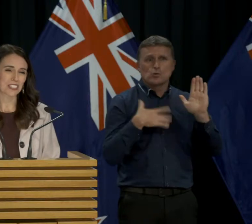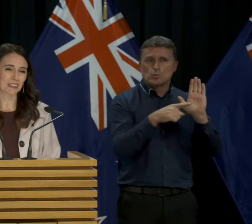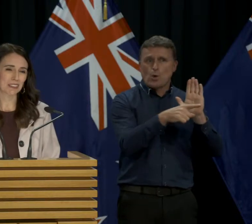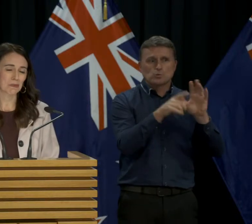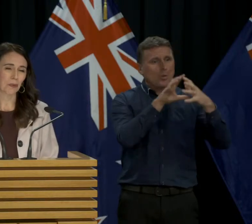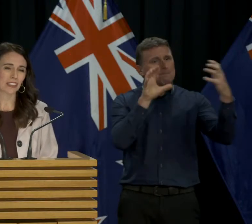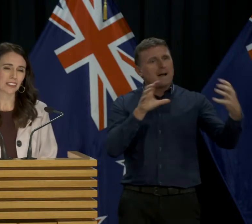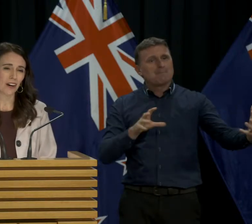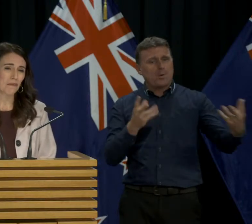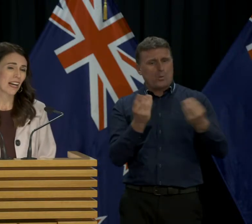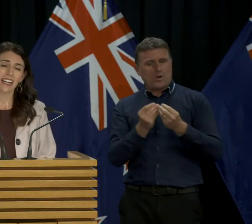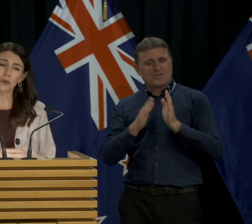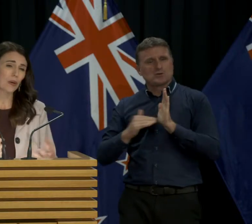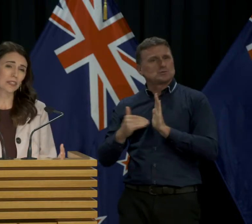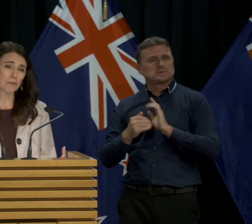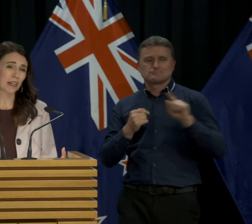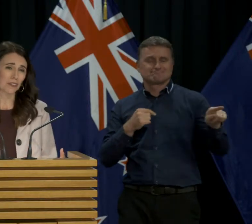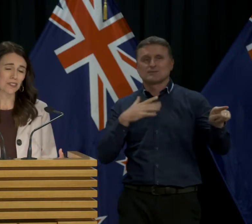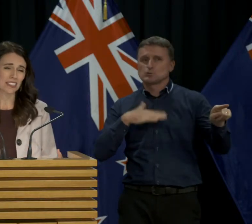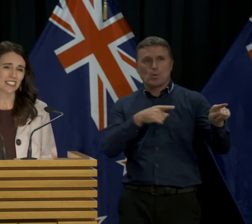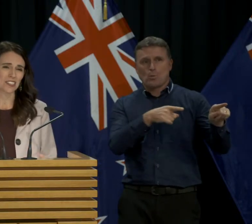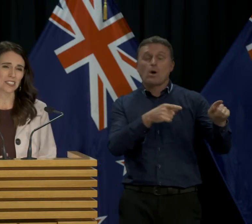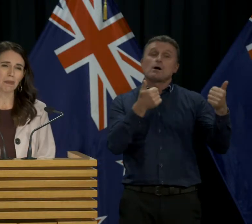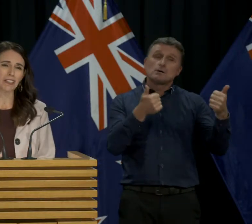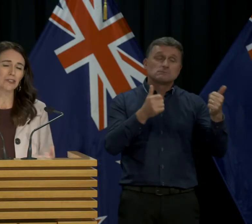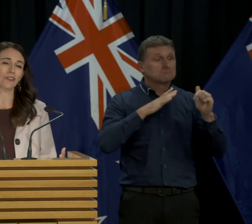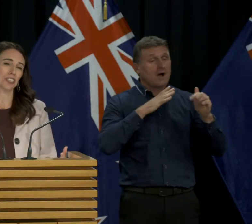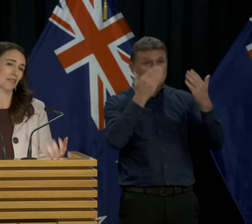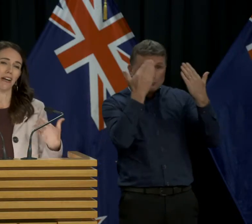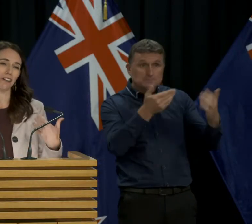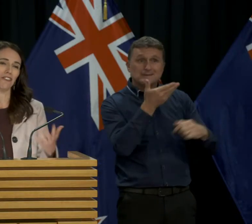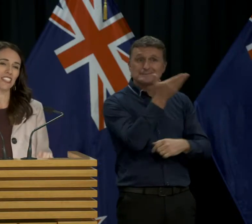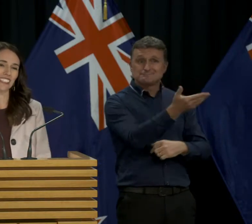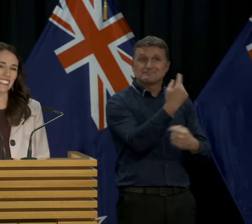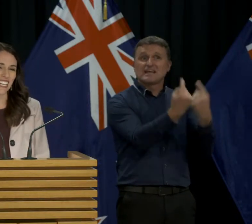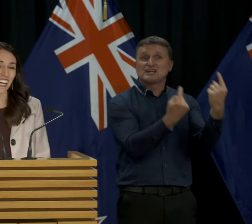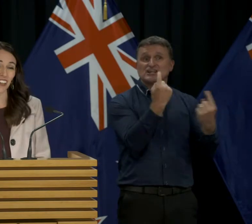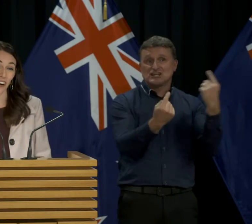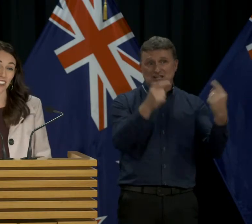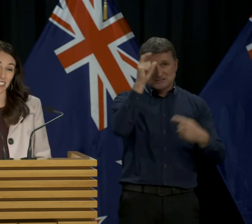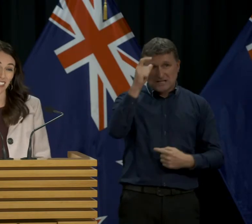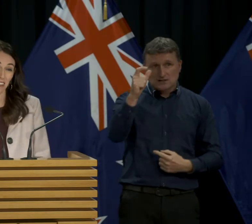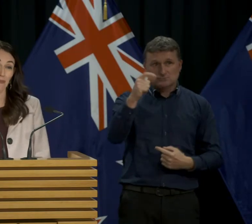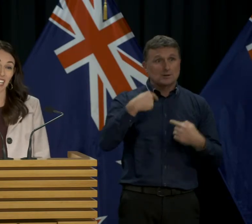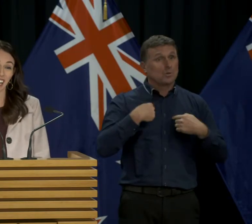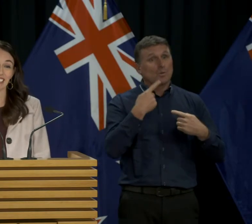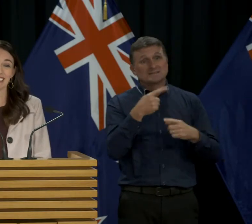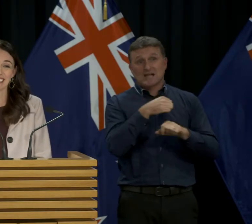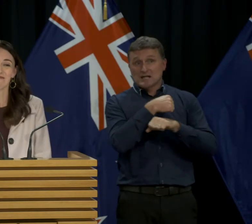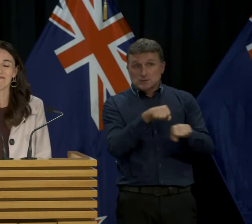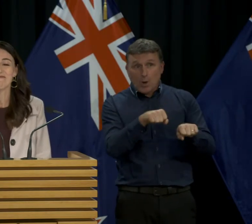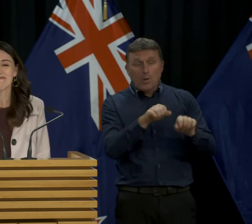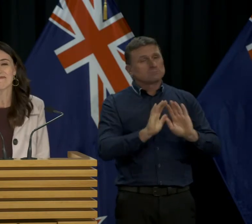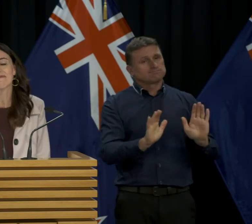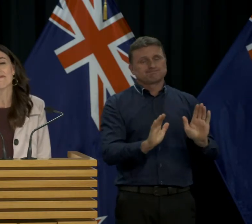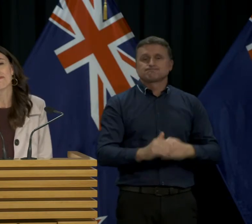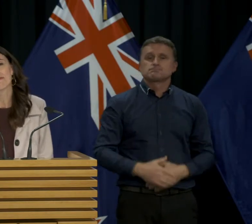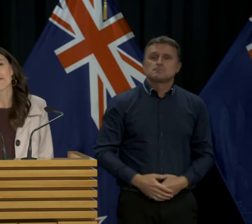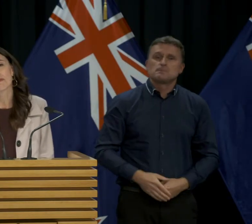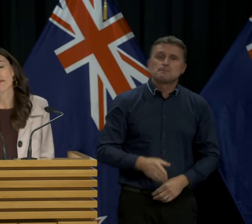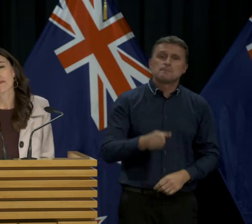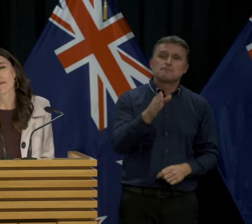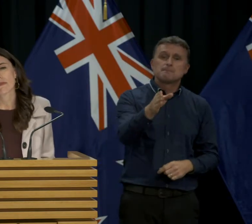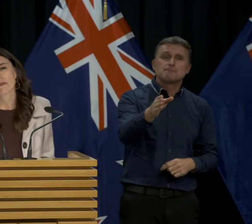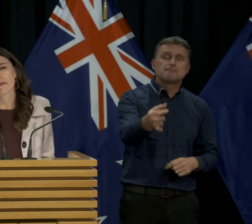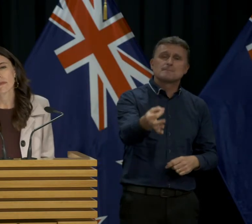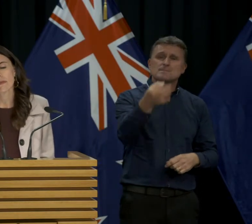with New Zealand at this point in time. And look, we respect those decisions, but it's not just a matter of New Zealand saying no in many cases.